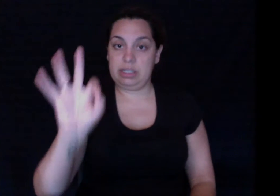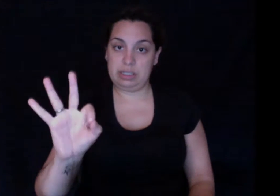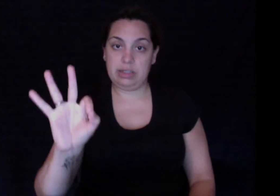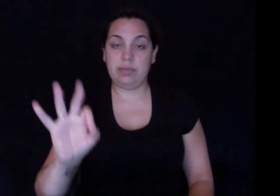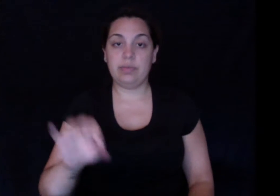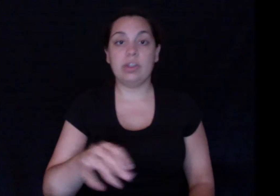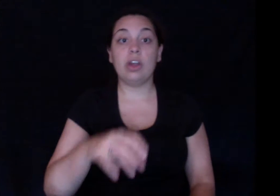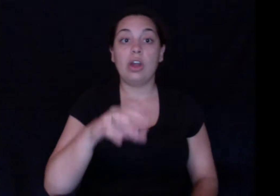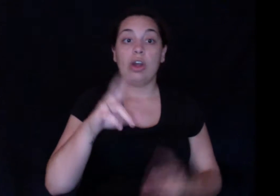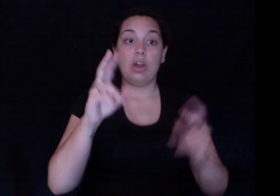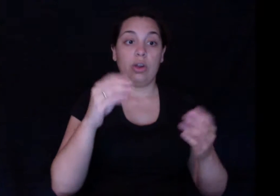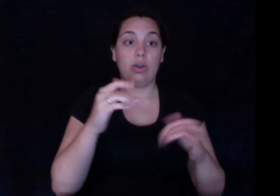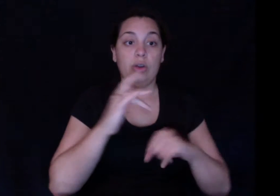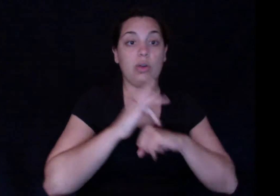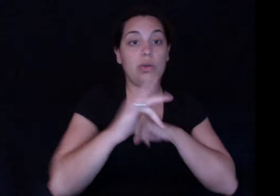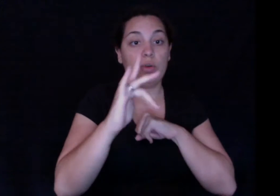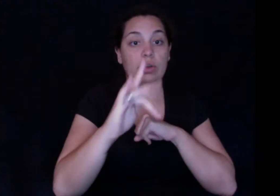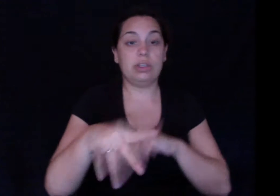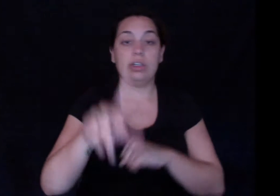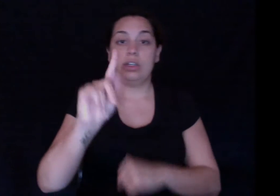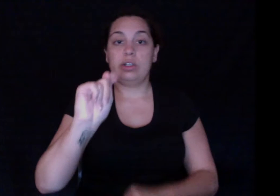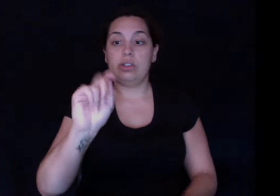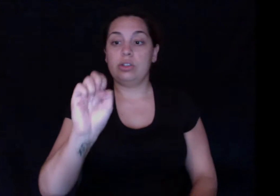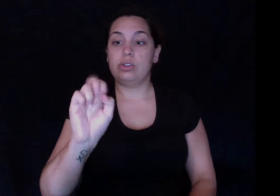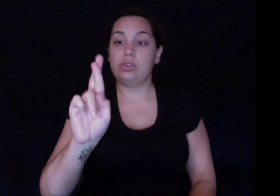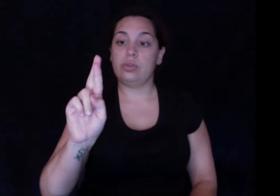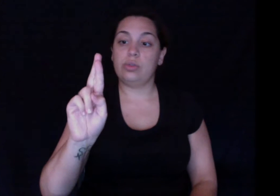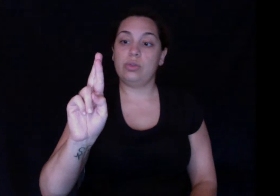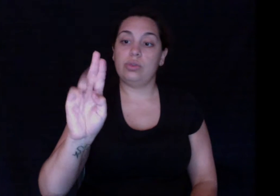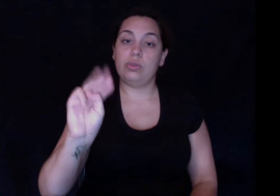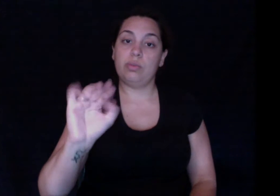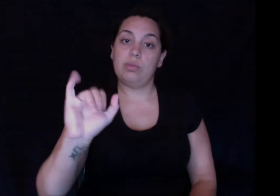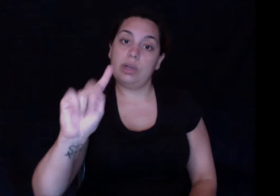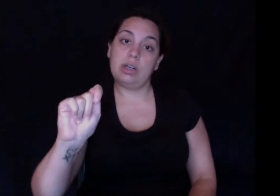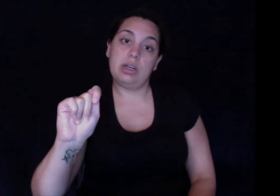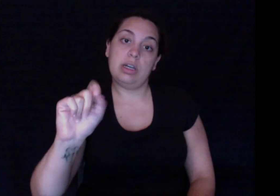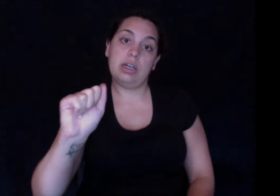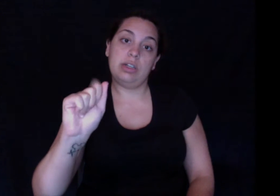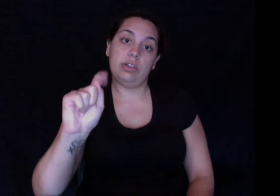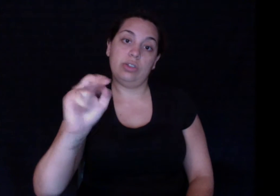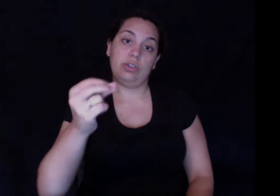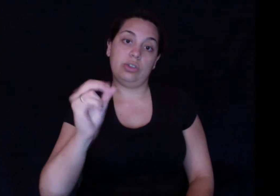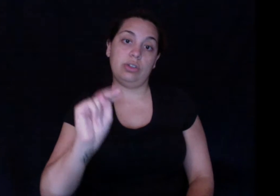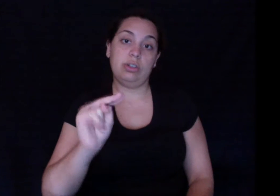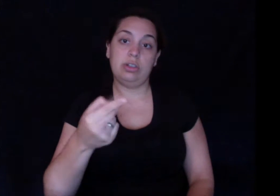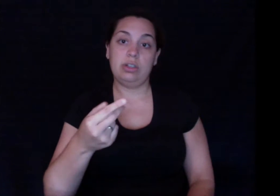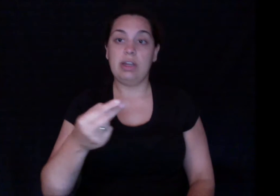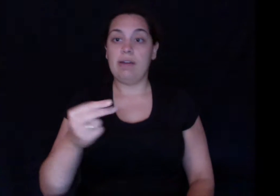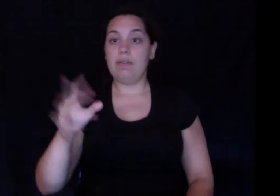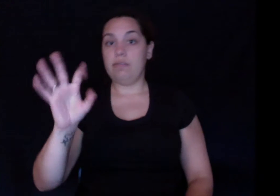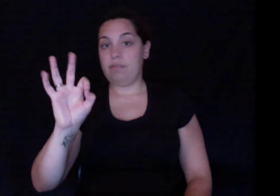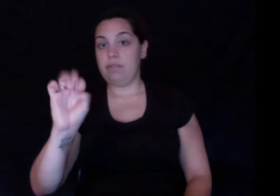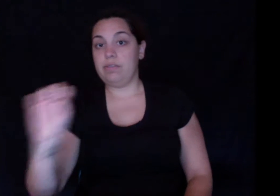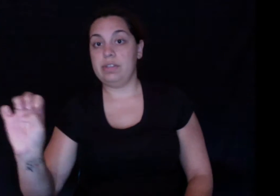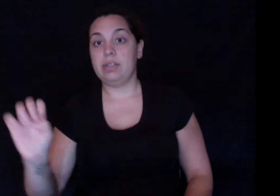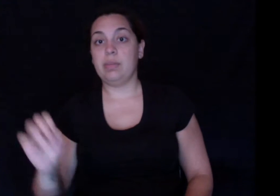This post was actually gilded, and it got over 400 upvotes. It even made Reddit's best of list. It's pretty impressive. Ting works with 80% of